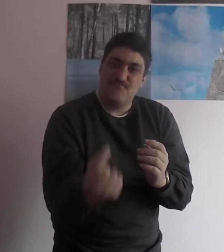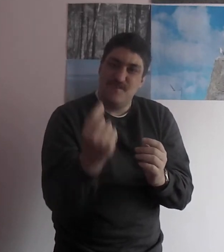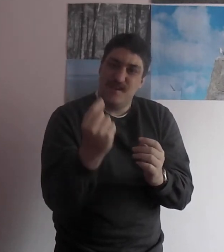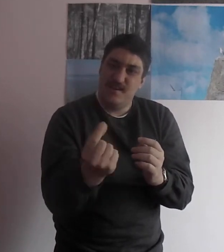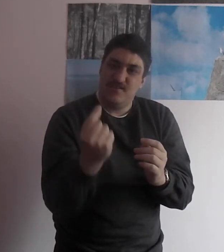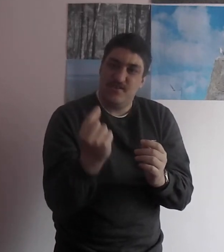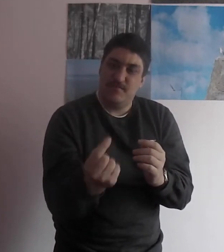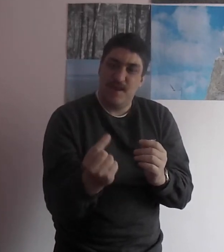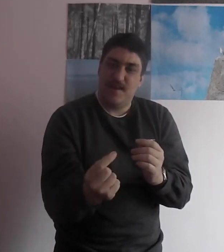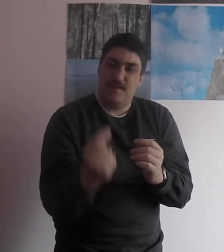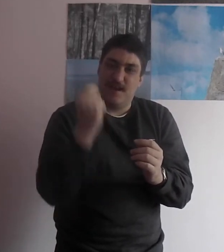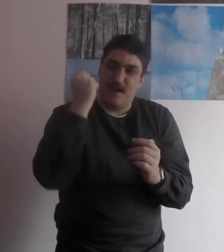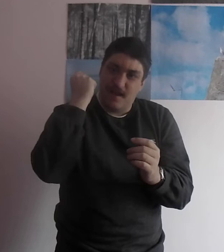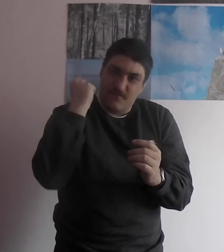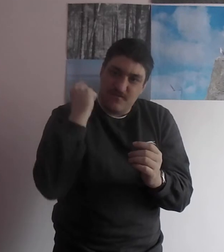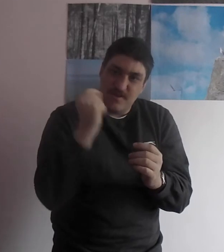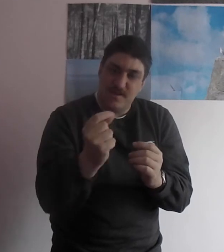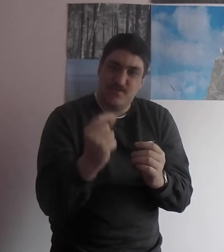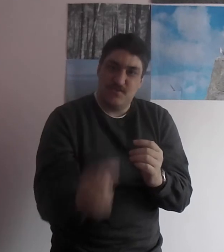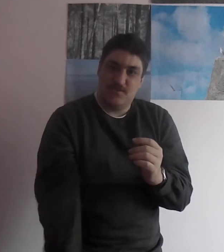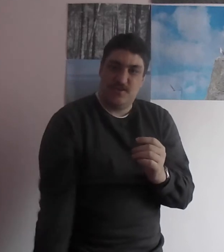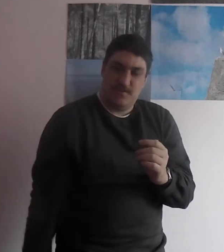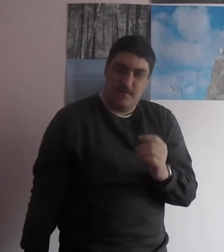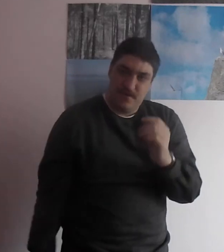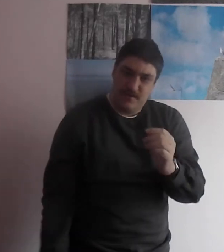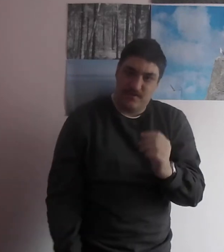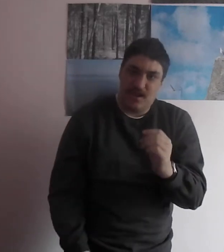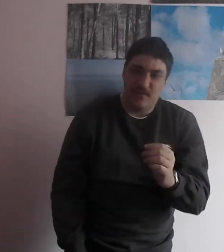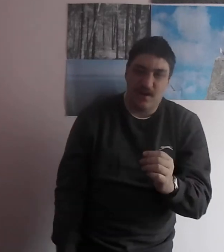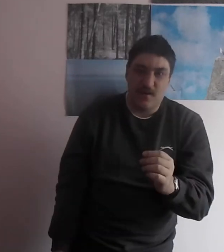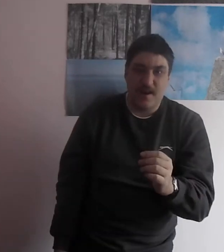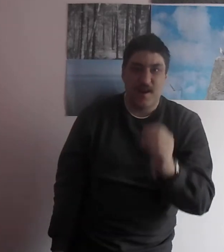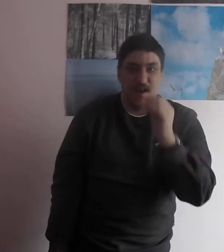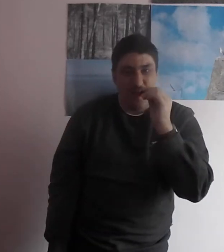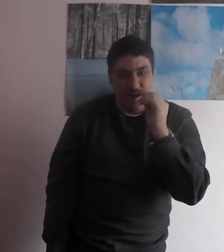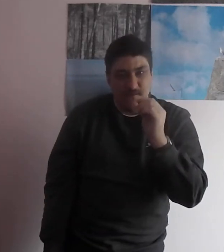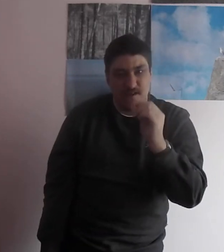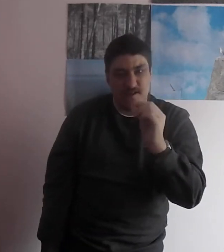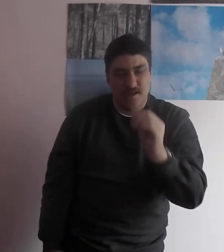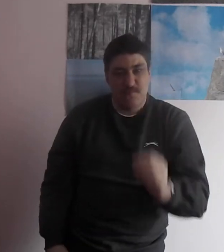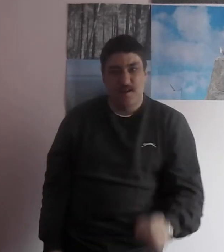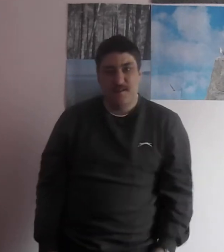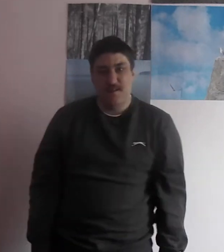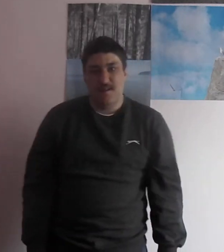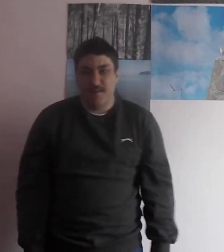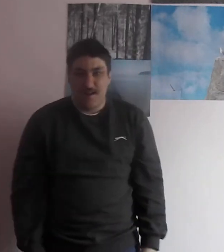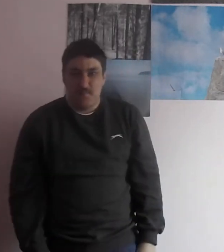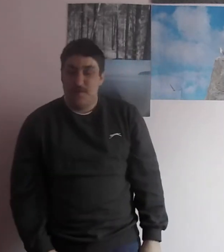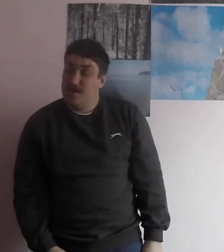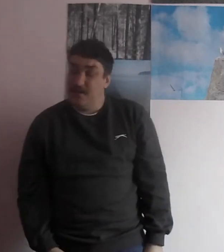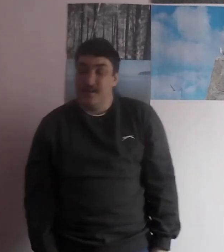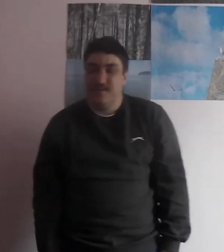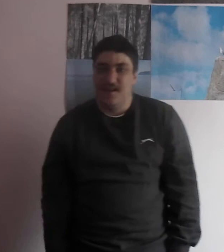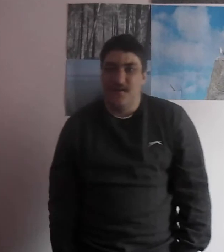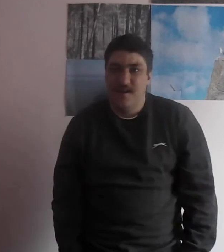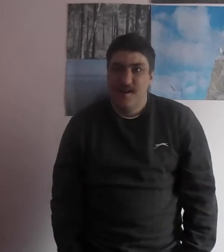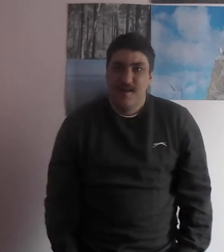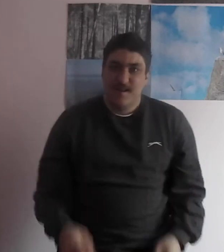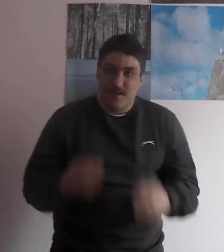really enjoyed making that, and I really enjoyed watching the person have a go at it and eventually complete it, and that is brilliant. So that